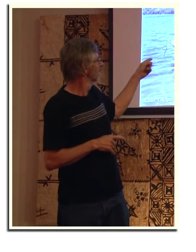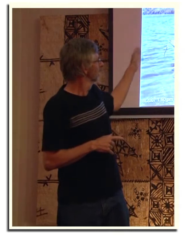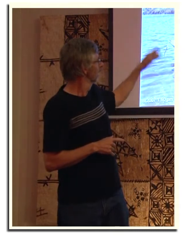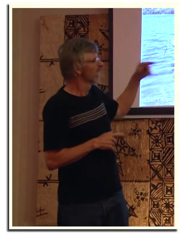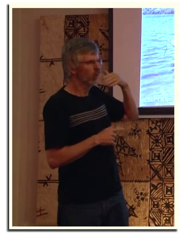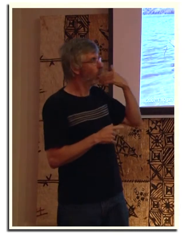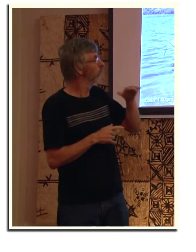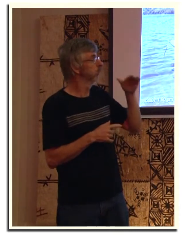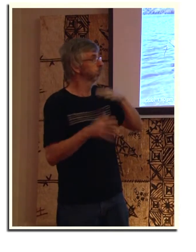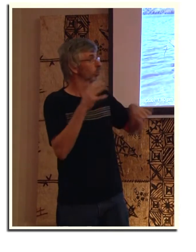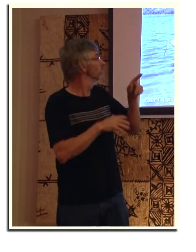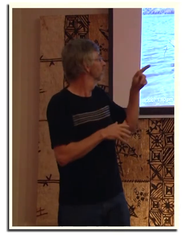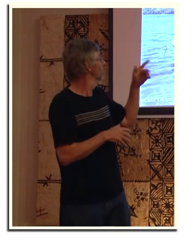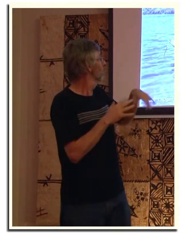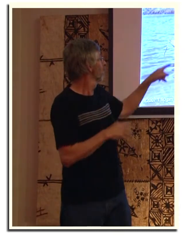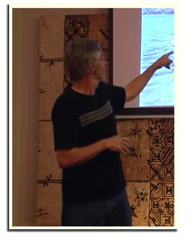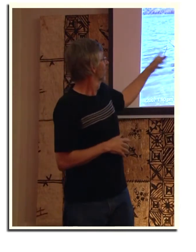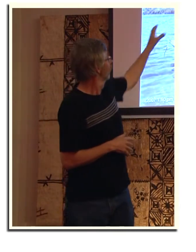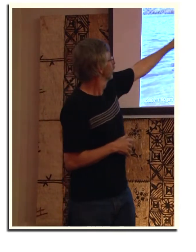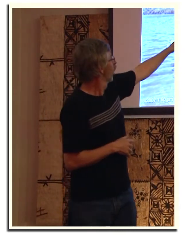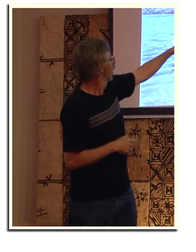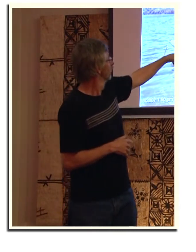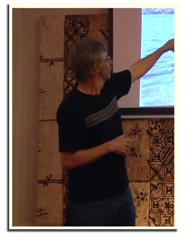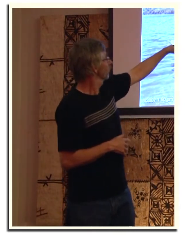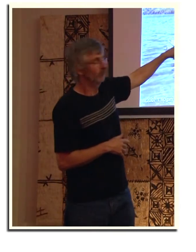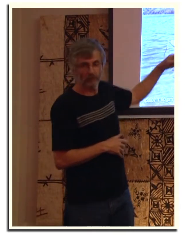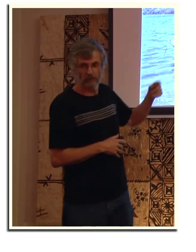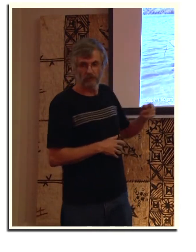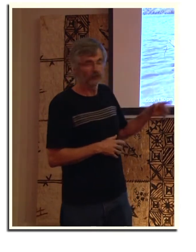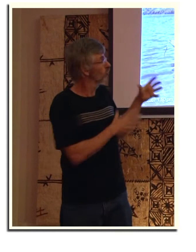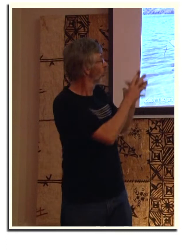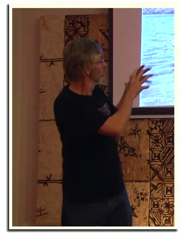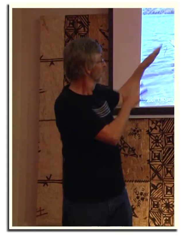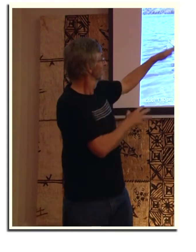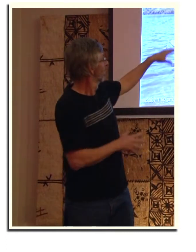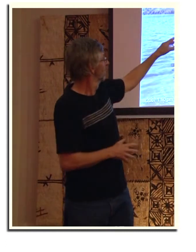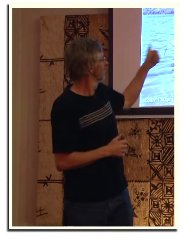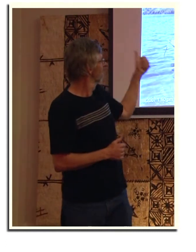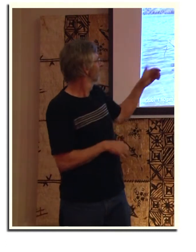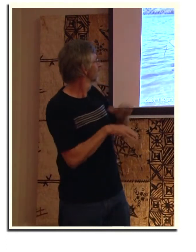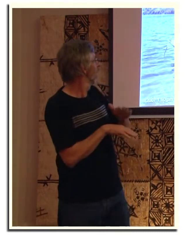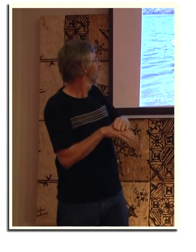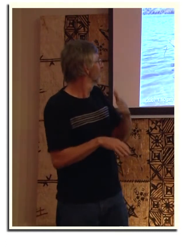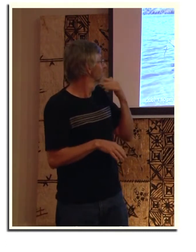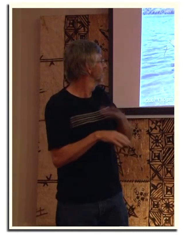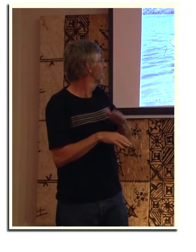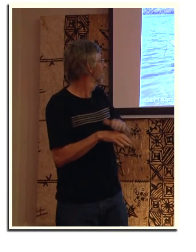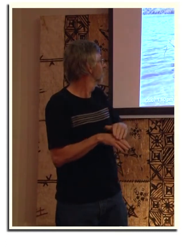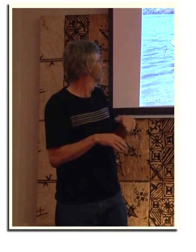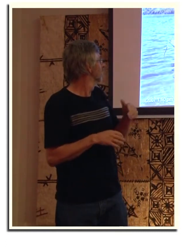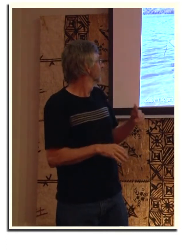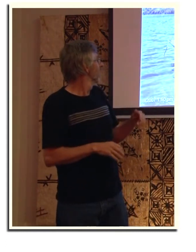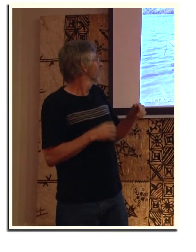here, there's hot water coming out of the lake. And so that was another really great time. Come on, slides, come